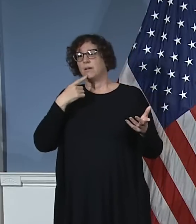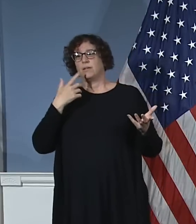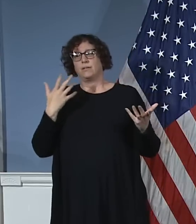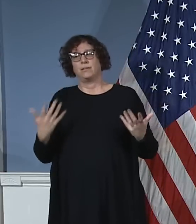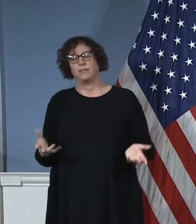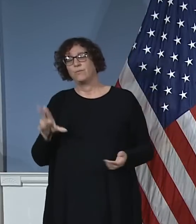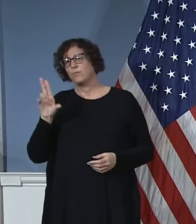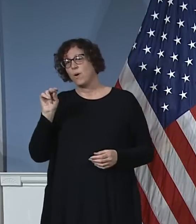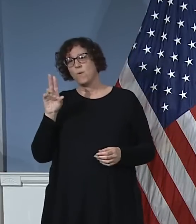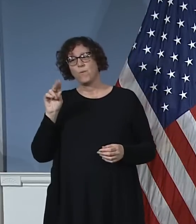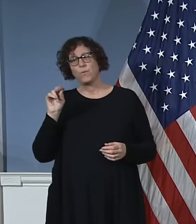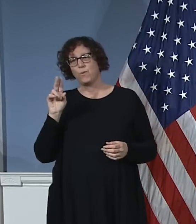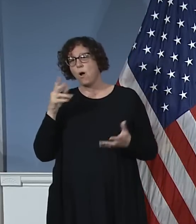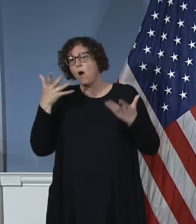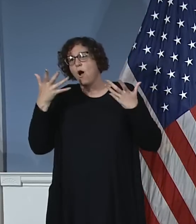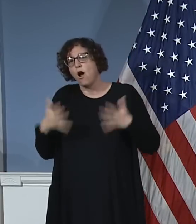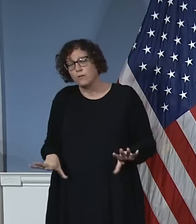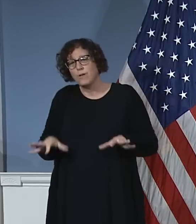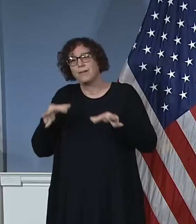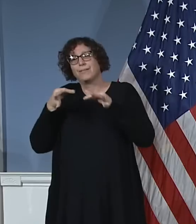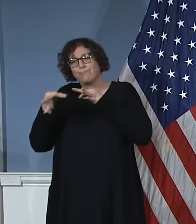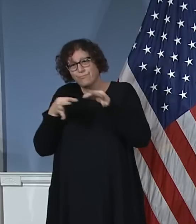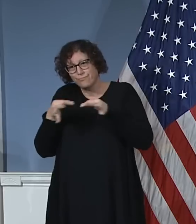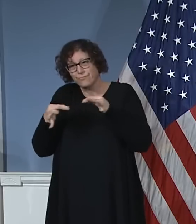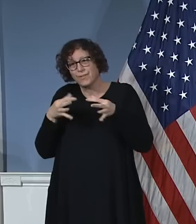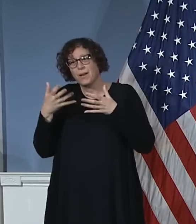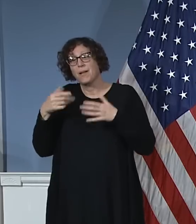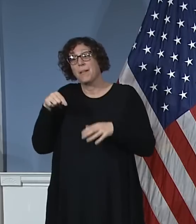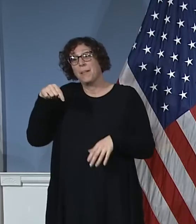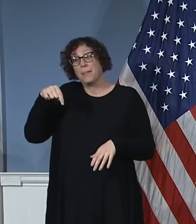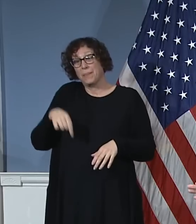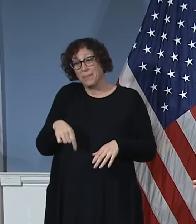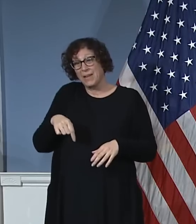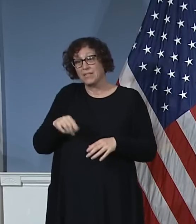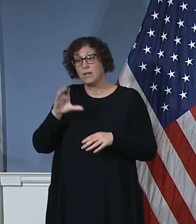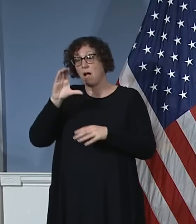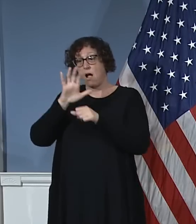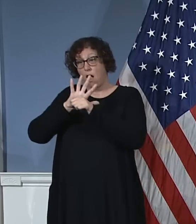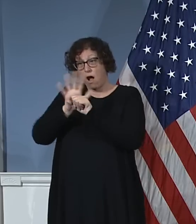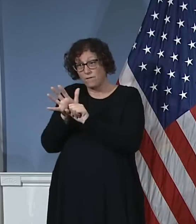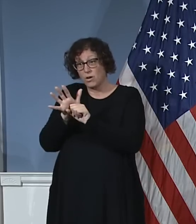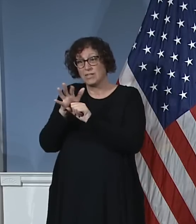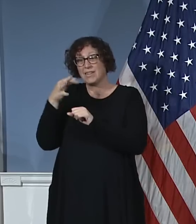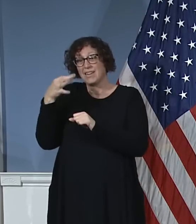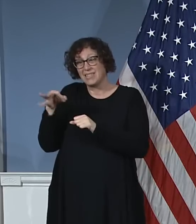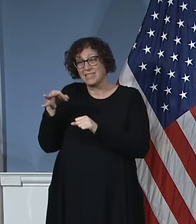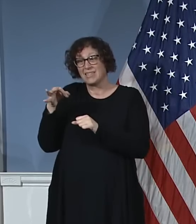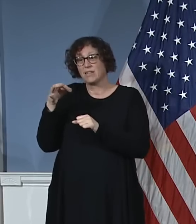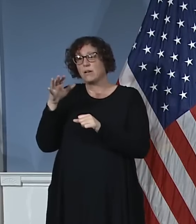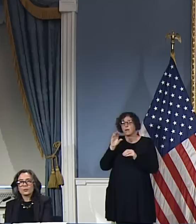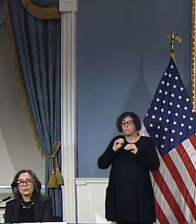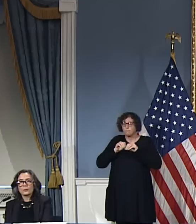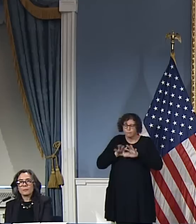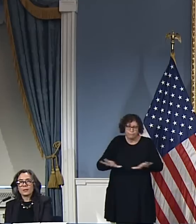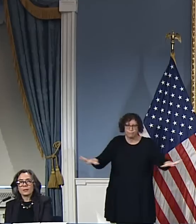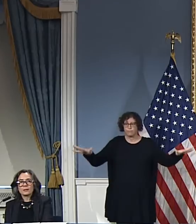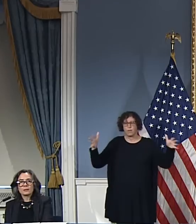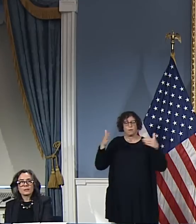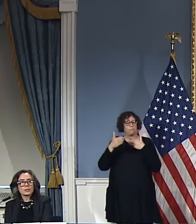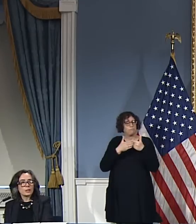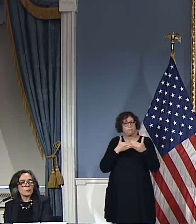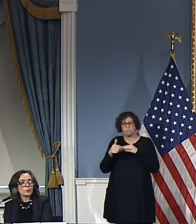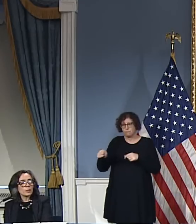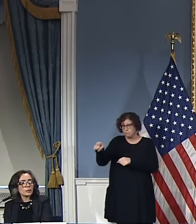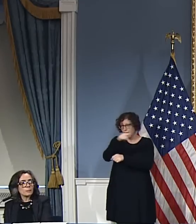changing reality with how pervasive this disease is becoming. But Commissioner Barbeau. Right, so the recommendation would be